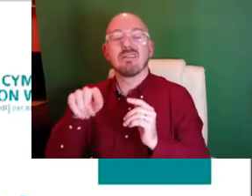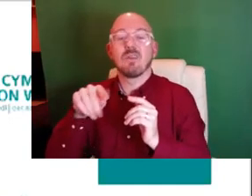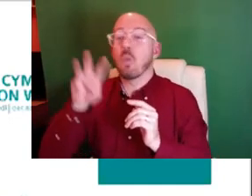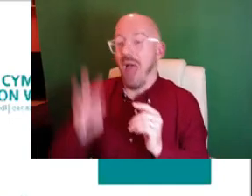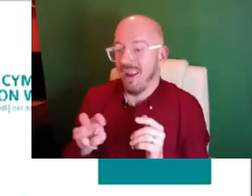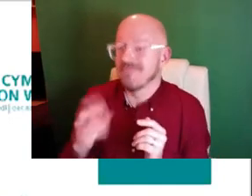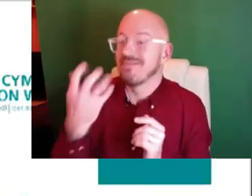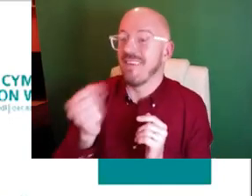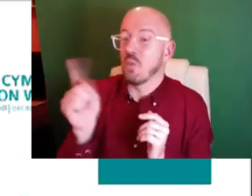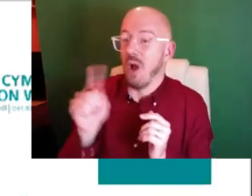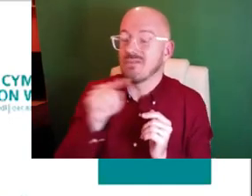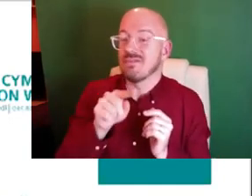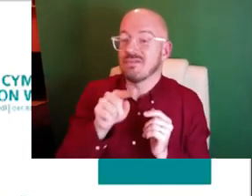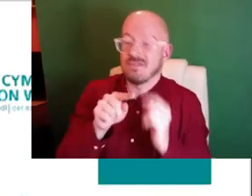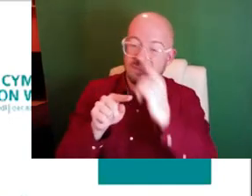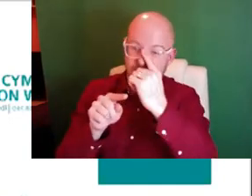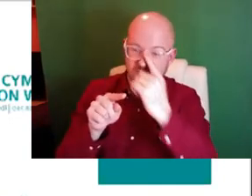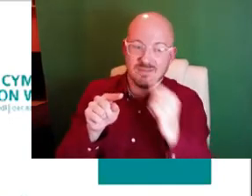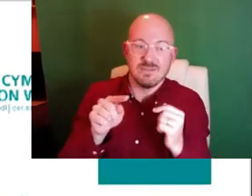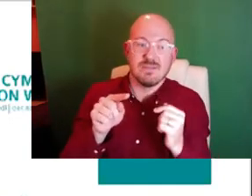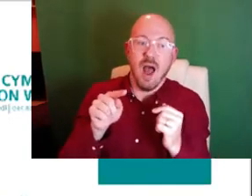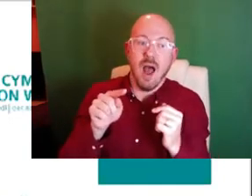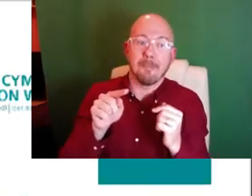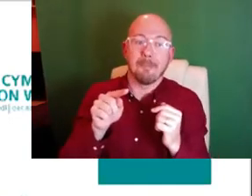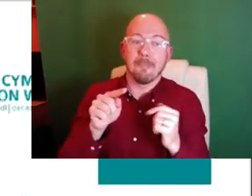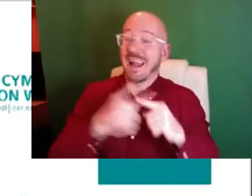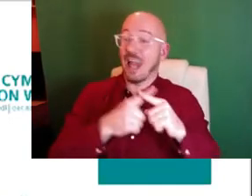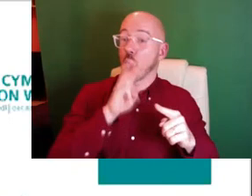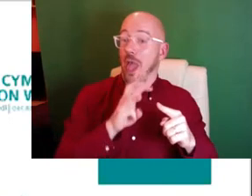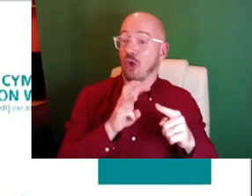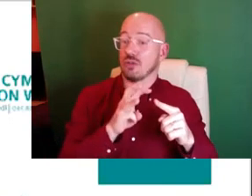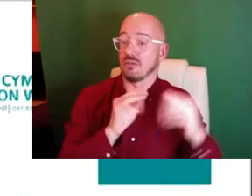the Scottish curriculum has the 1+2 languages